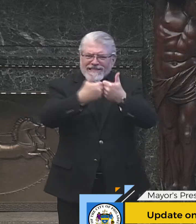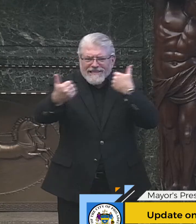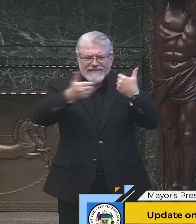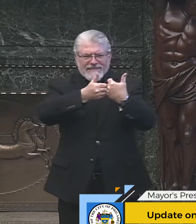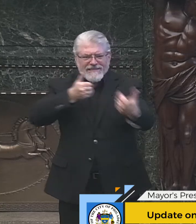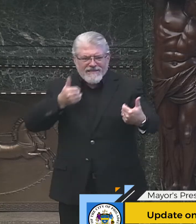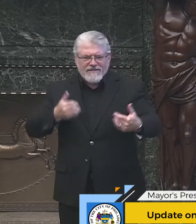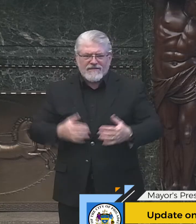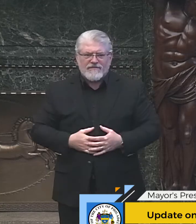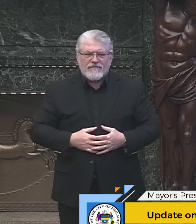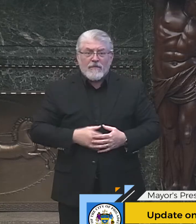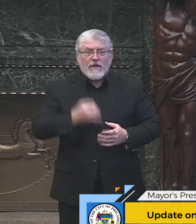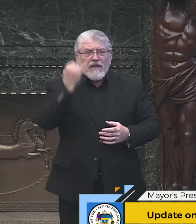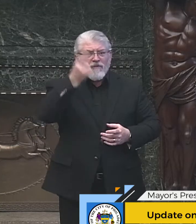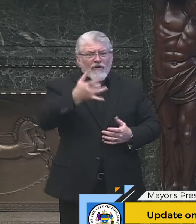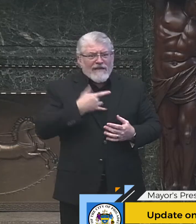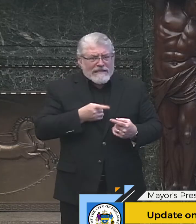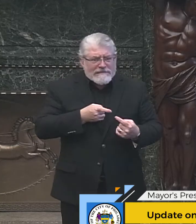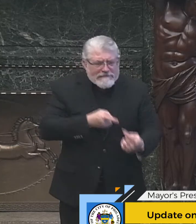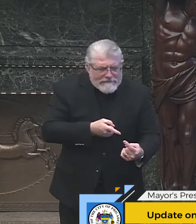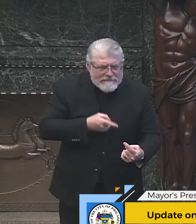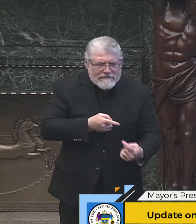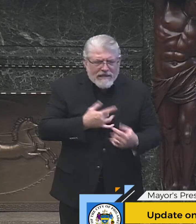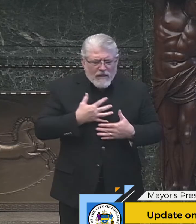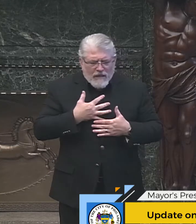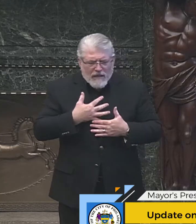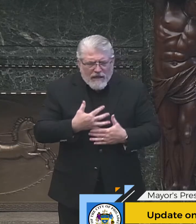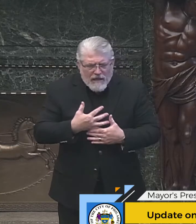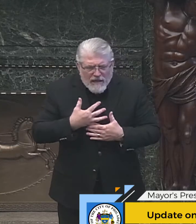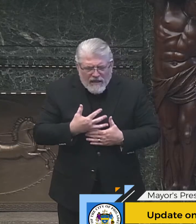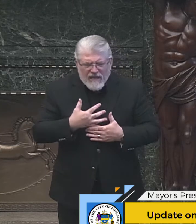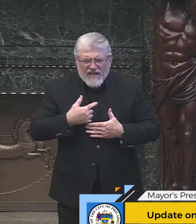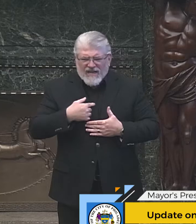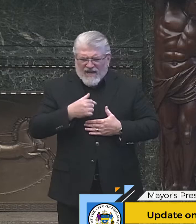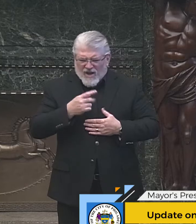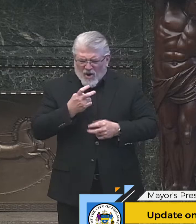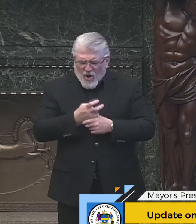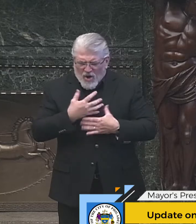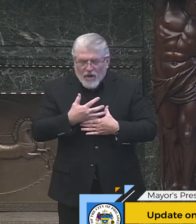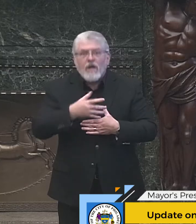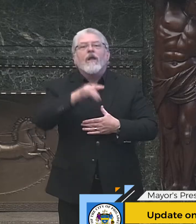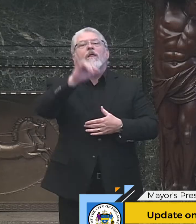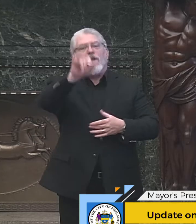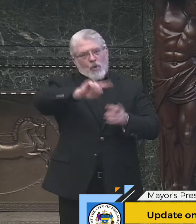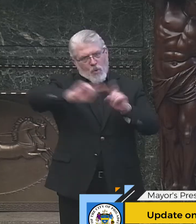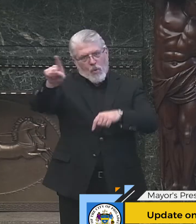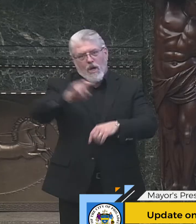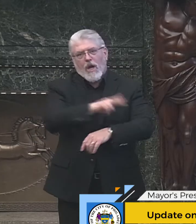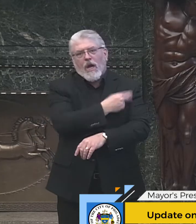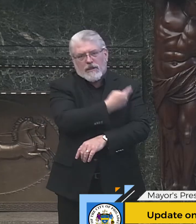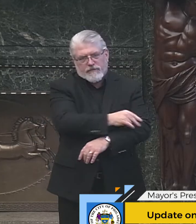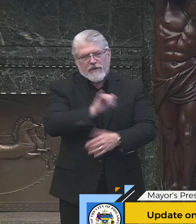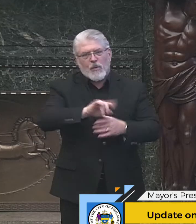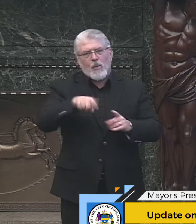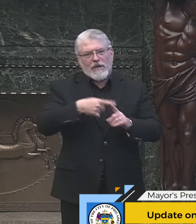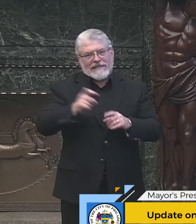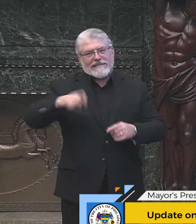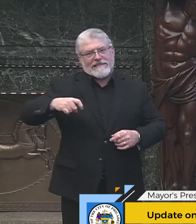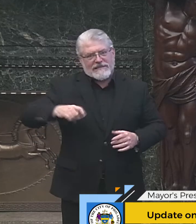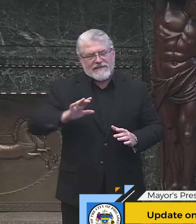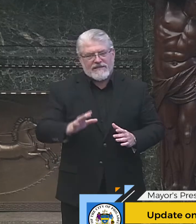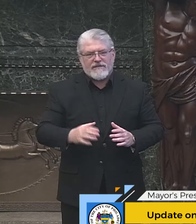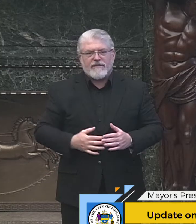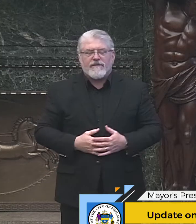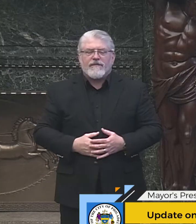And we're going to try to save those facilities for those of you who do have that need. And then for everyone else who is otherwise feeling fine right now, just